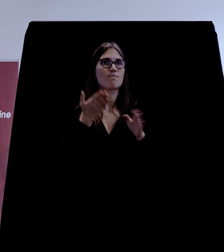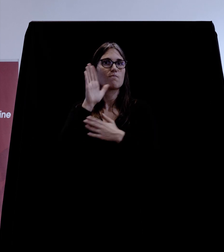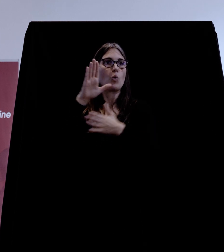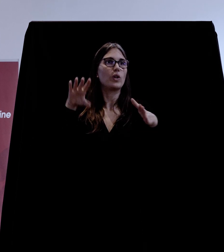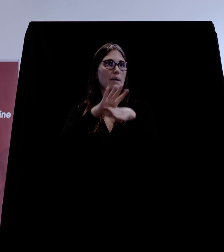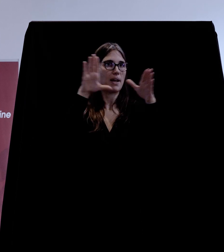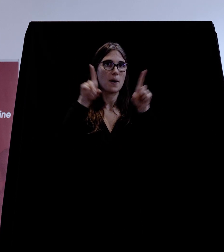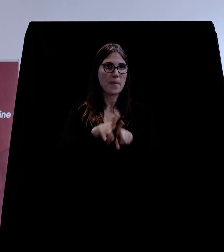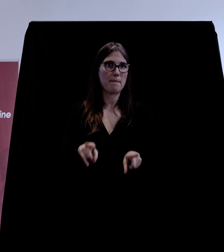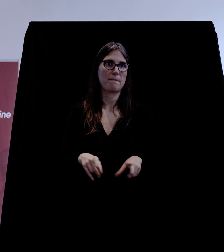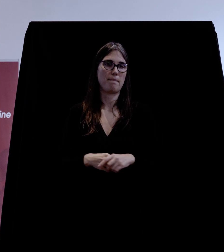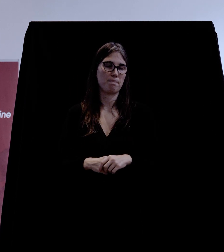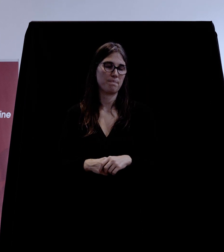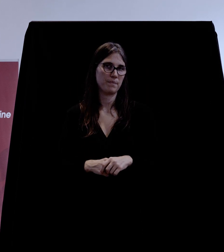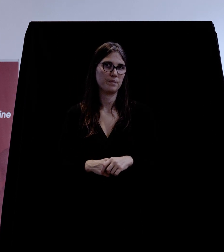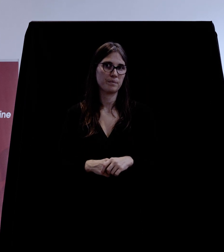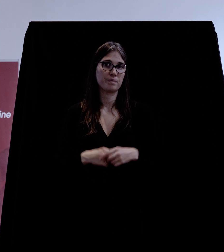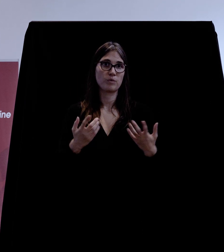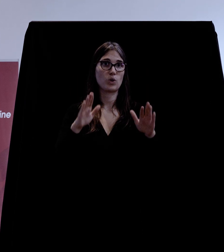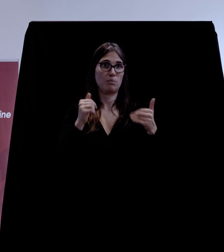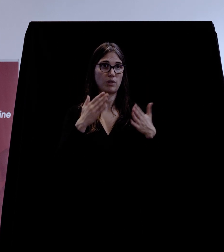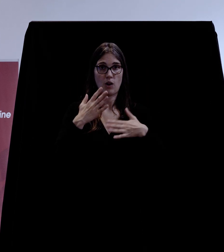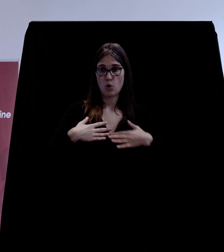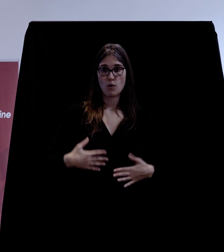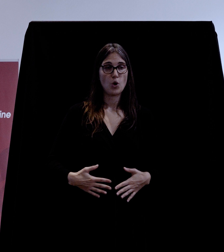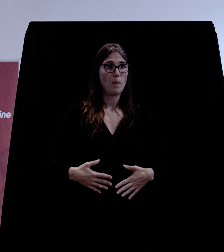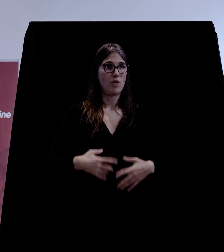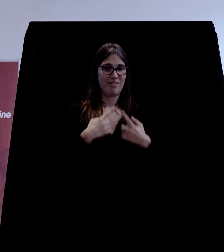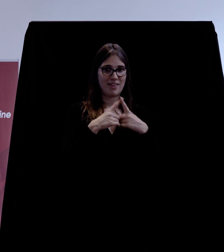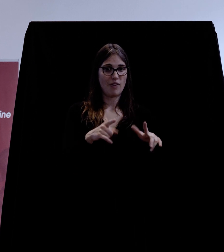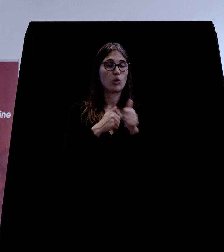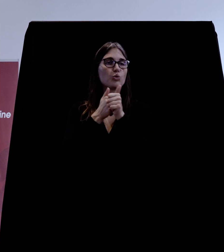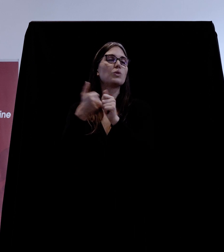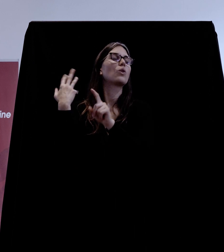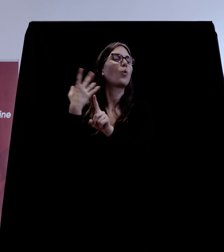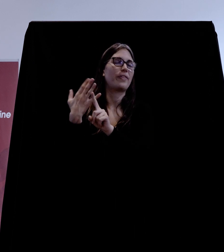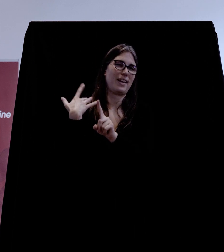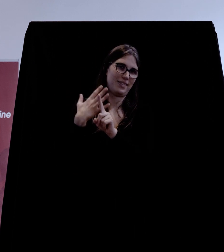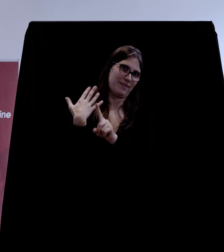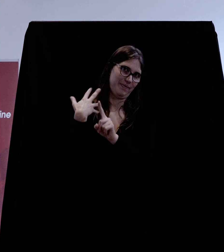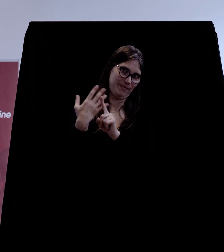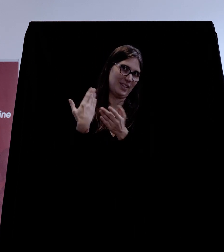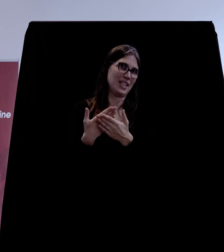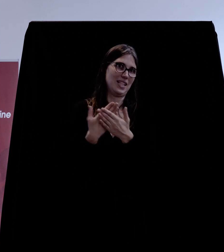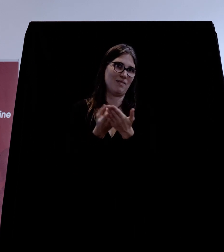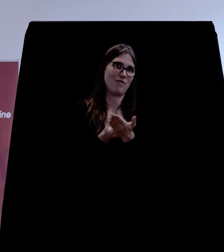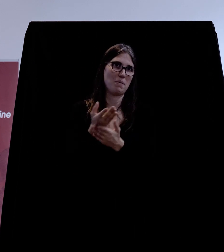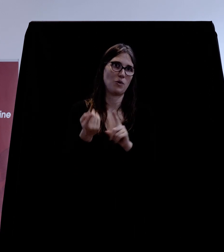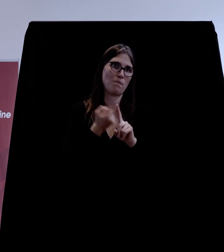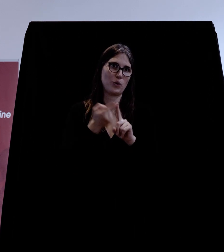So that covers the last point too, is that behavior that's genetically based can still serve a communicative